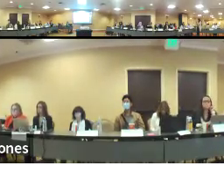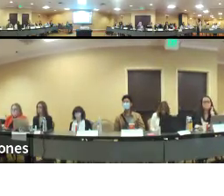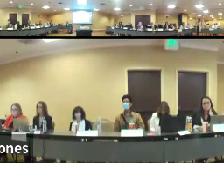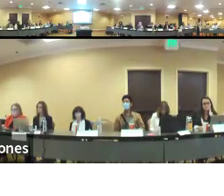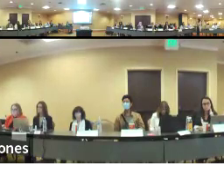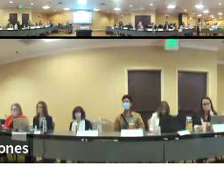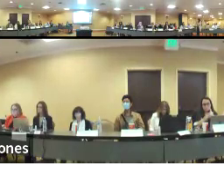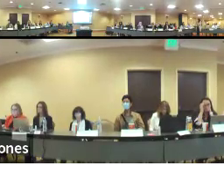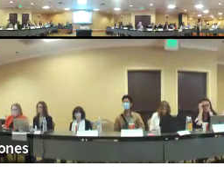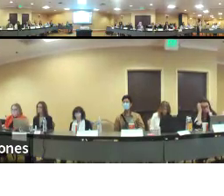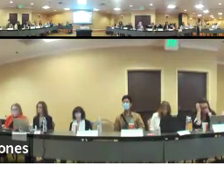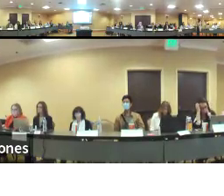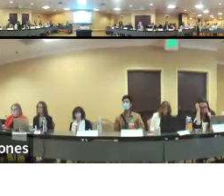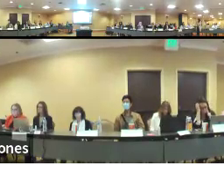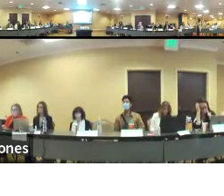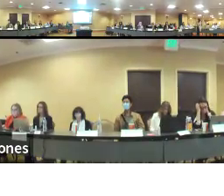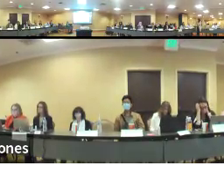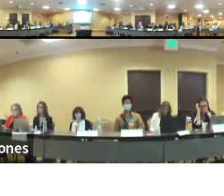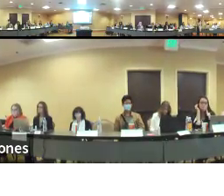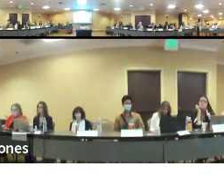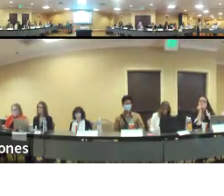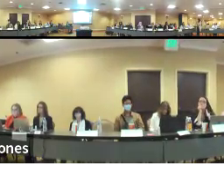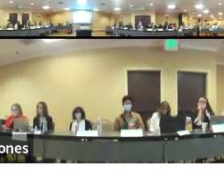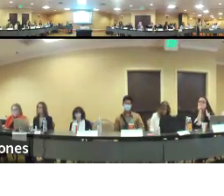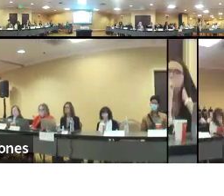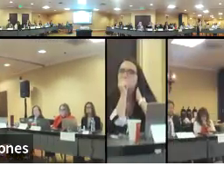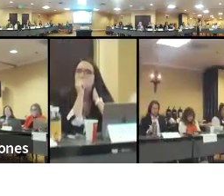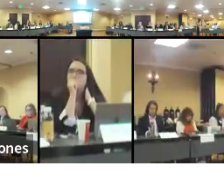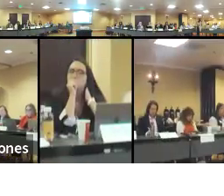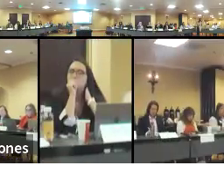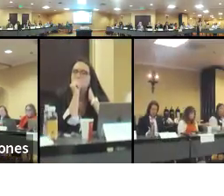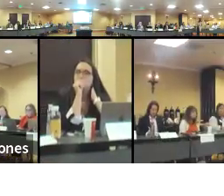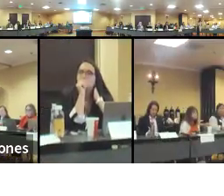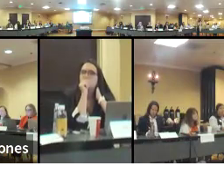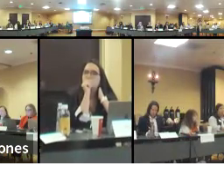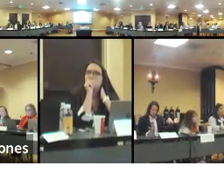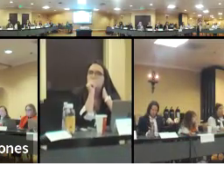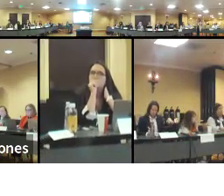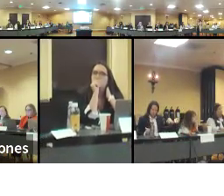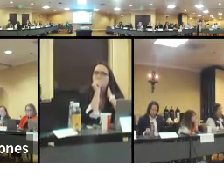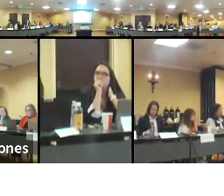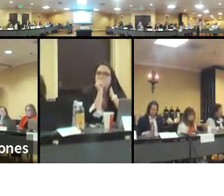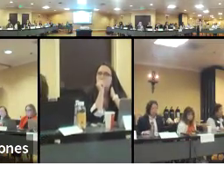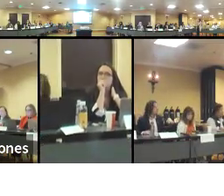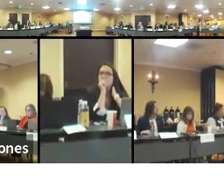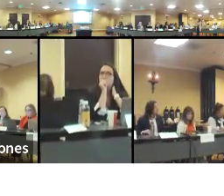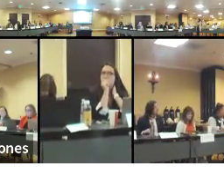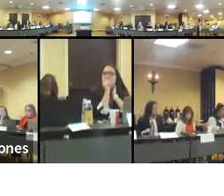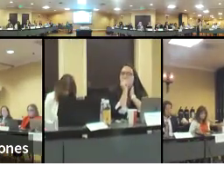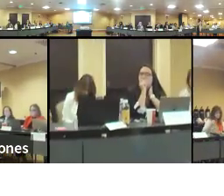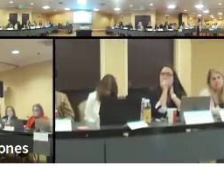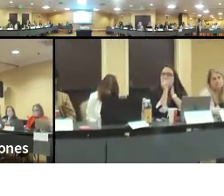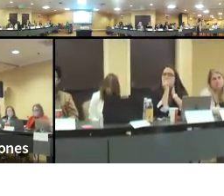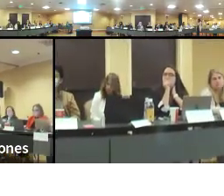where we must come to some decisions. Yeah. Okay. May I? Yes, please jump